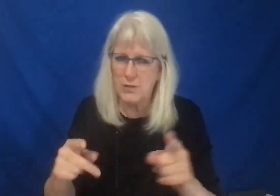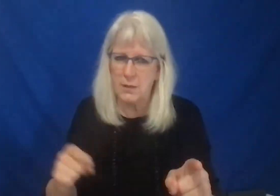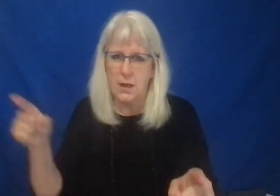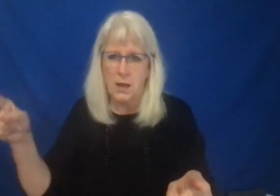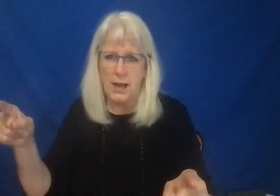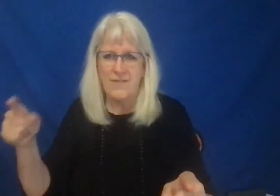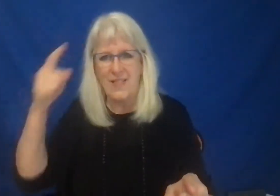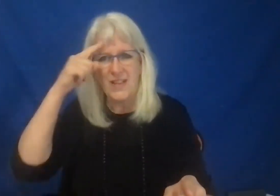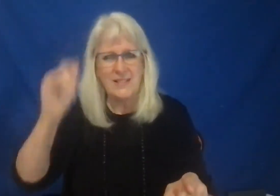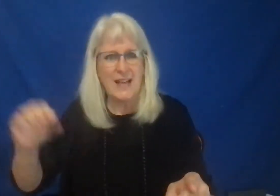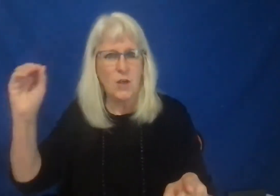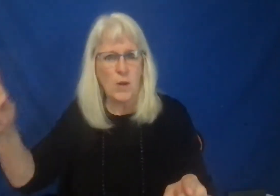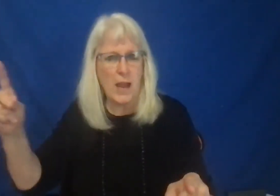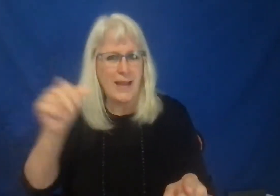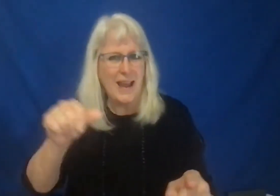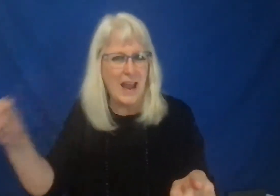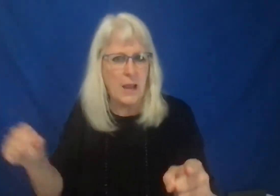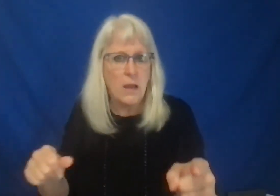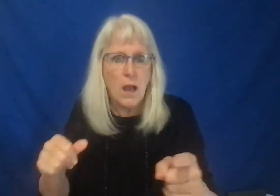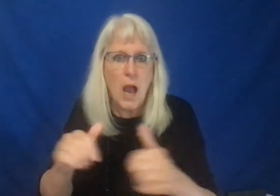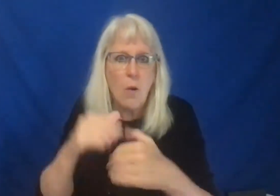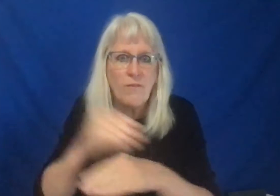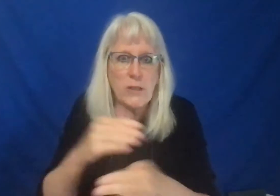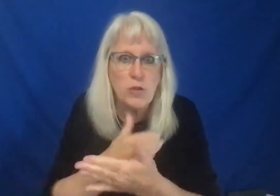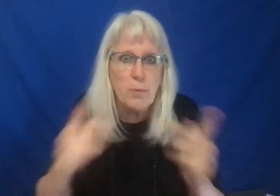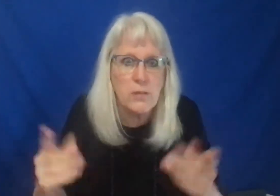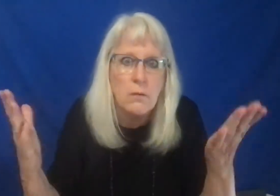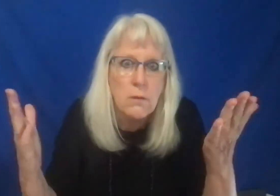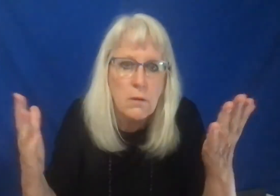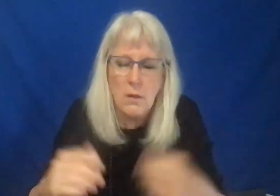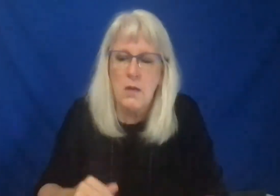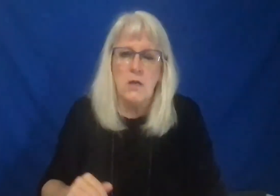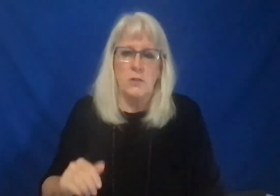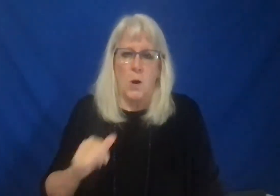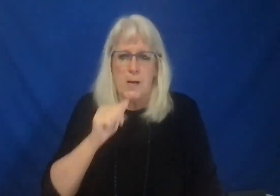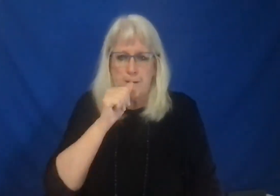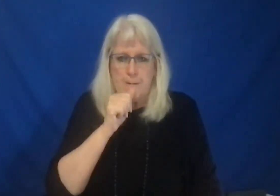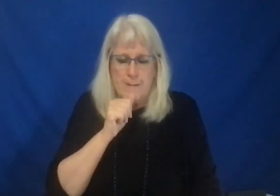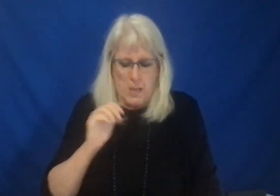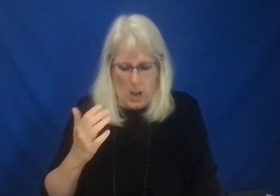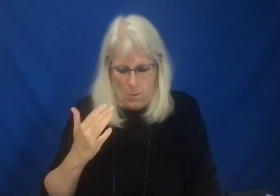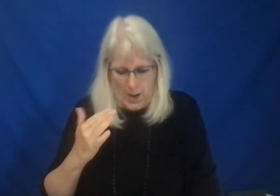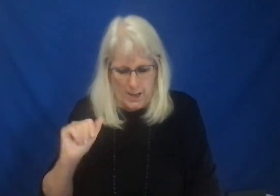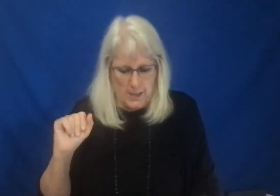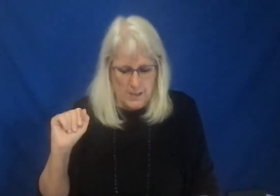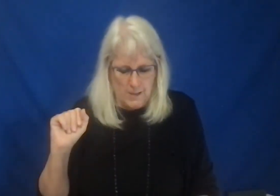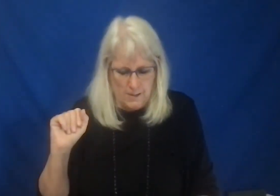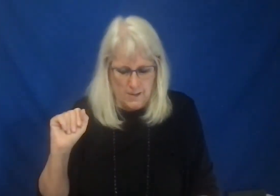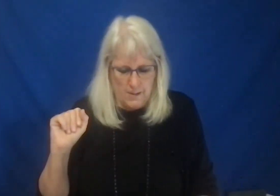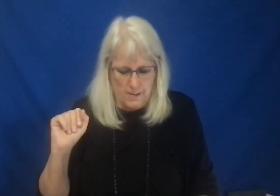about Alcoholics Anonymous? And so I waited a little while, And what I chose to do was reread the